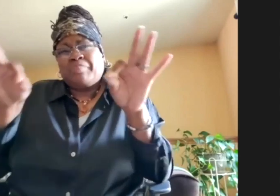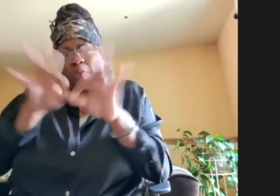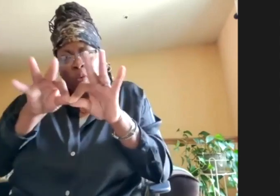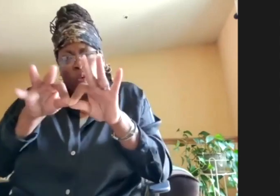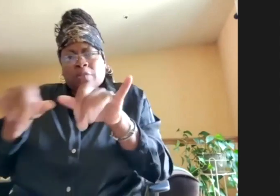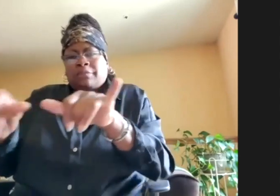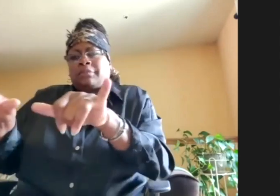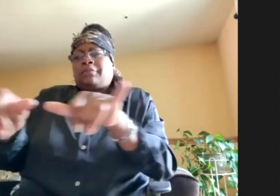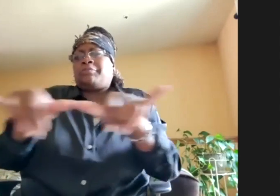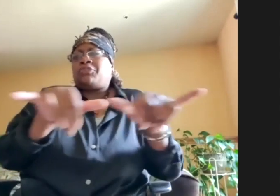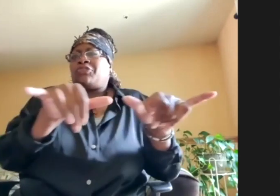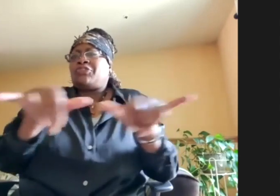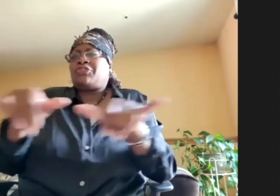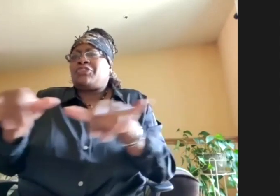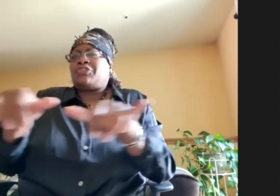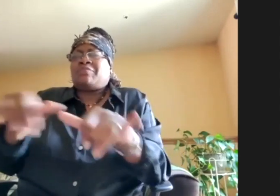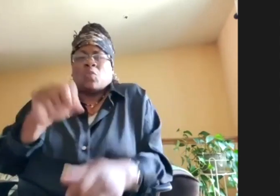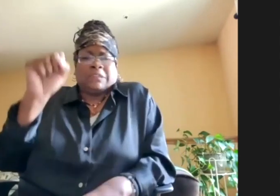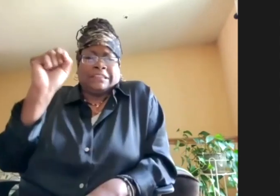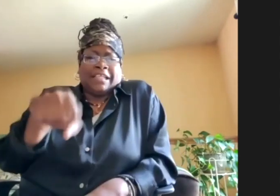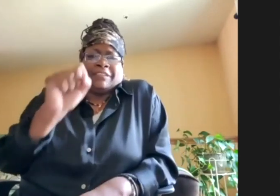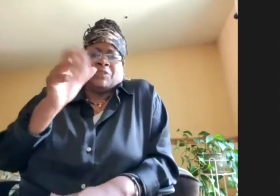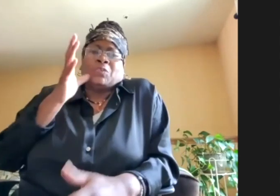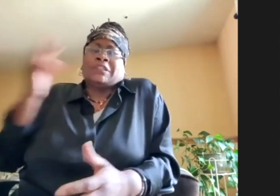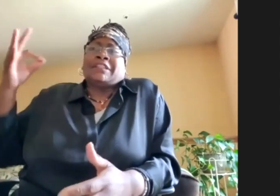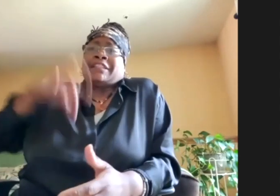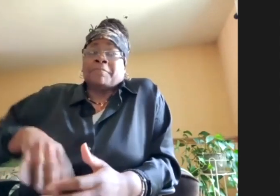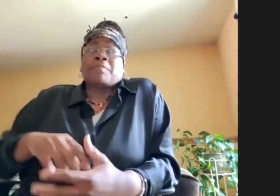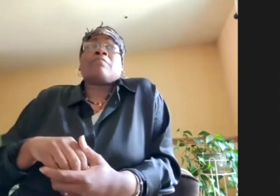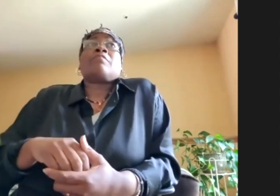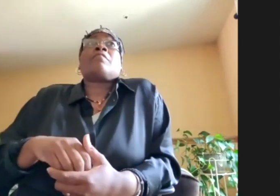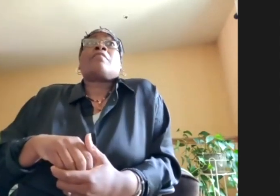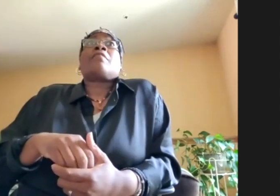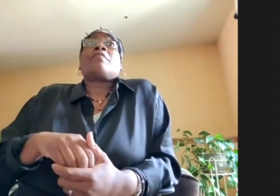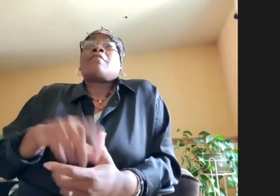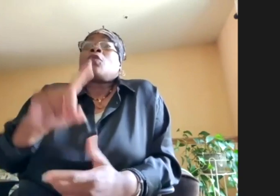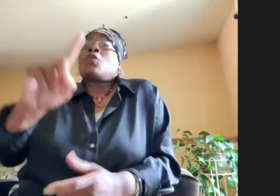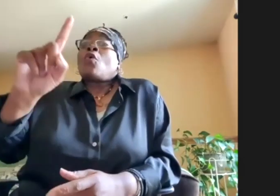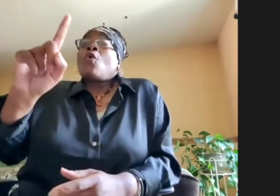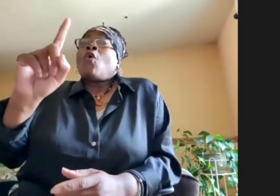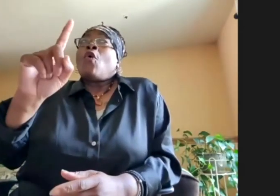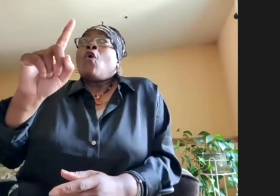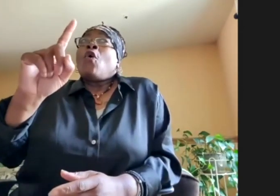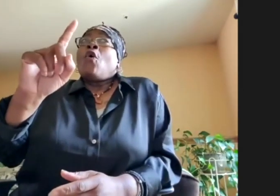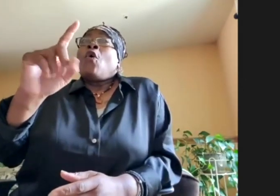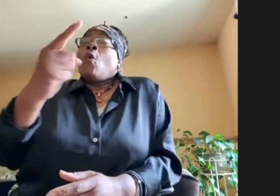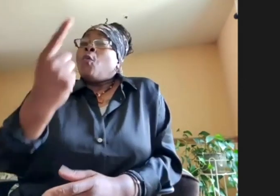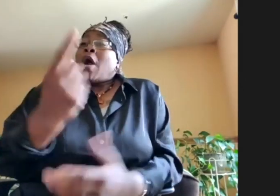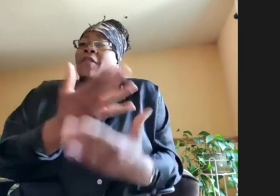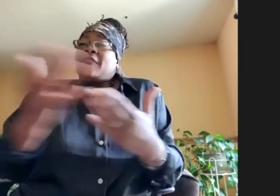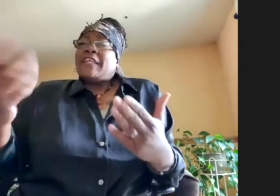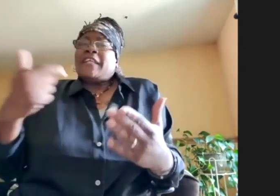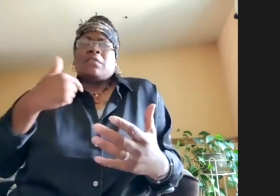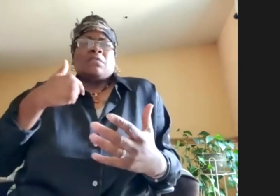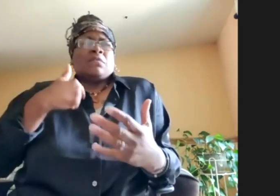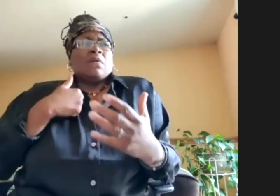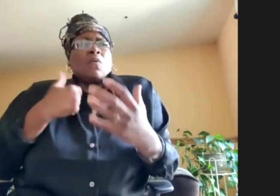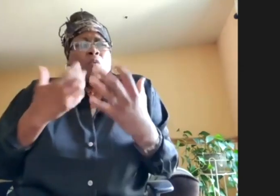the younger children right now, I'll say that they're starting off with some sense of game. But there